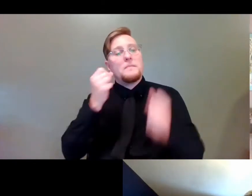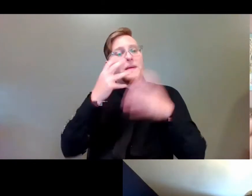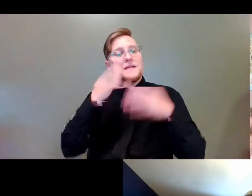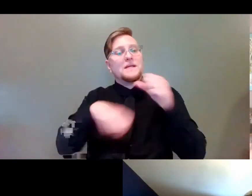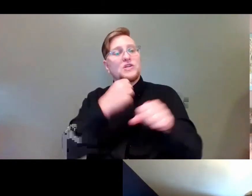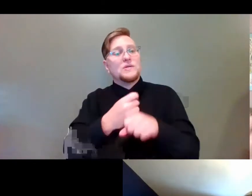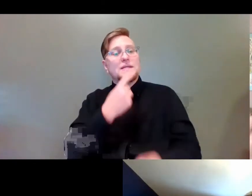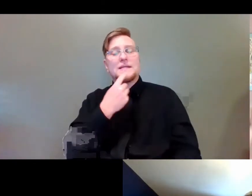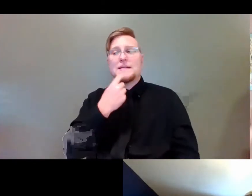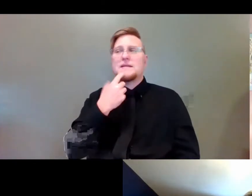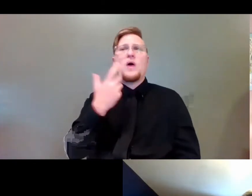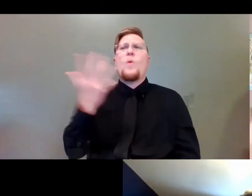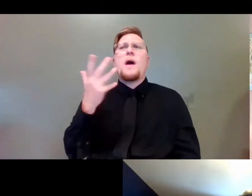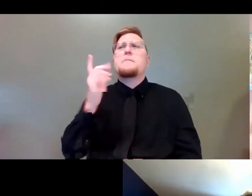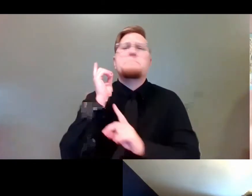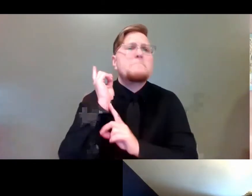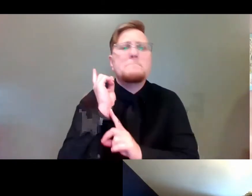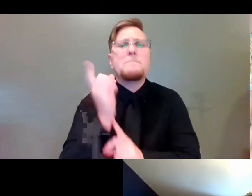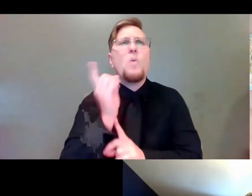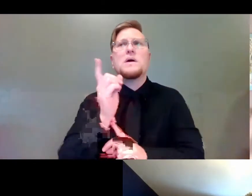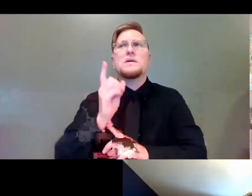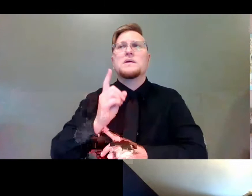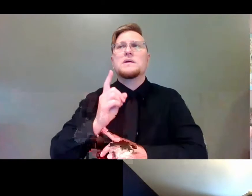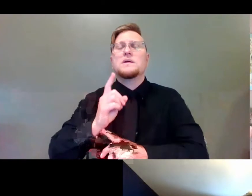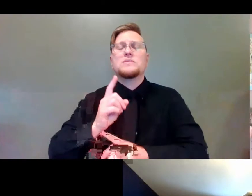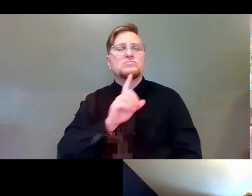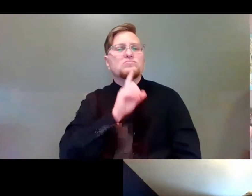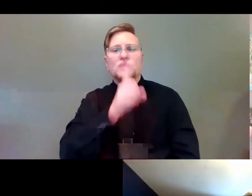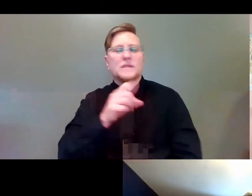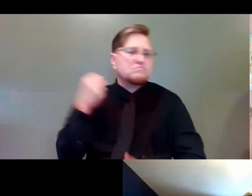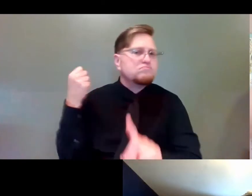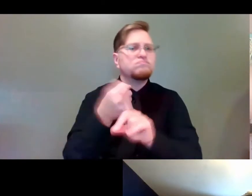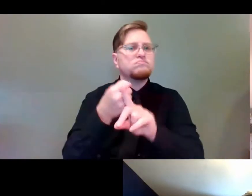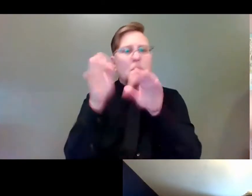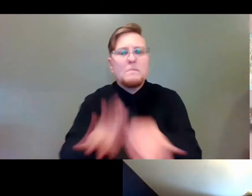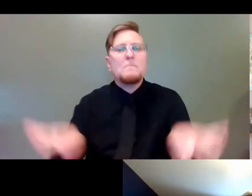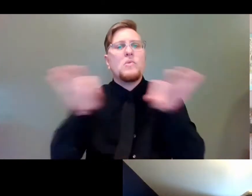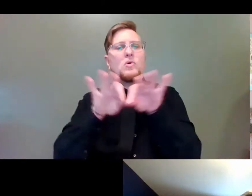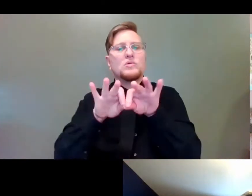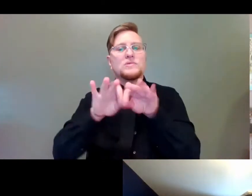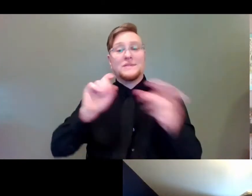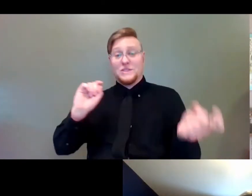what was the moment that really was important to you, that maybe changed you, that